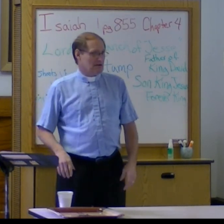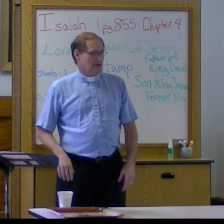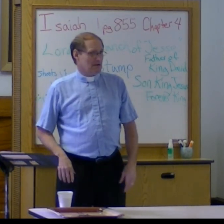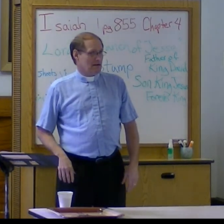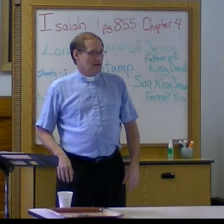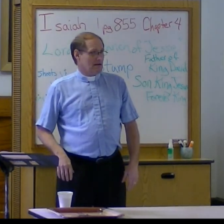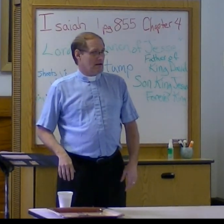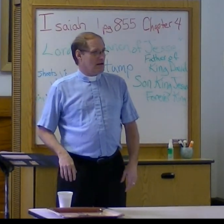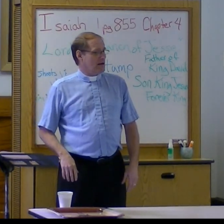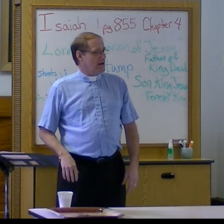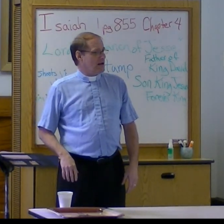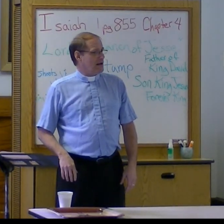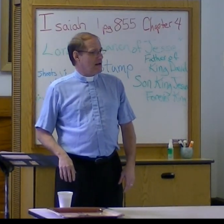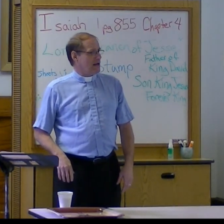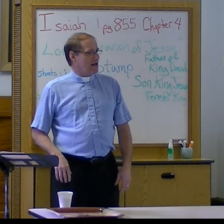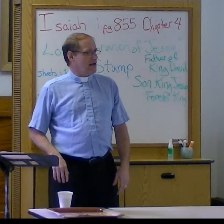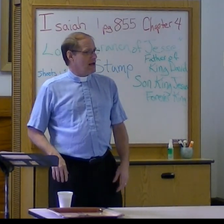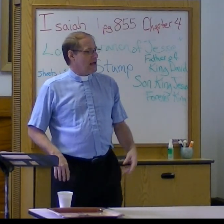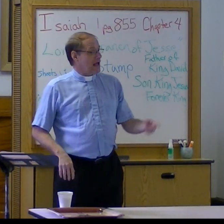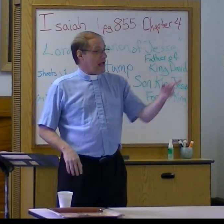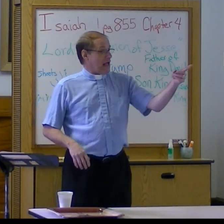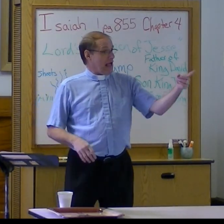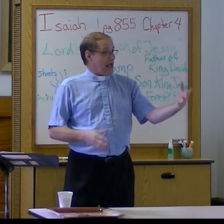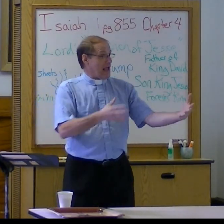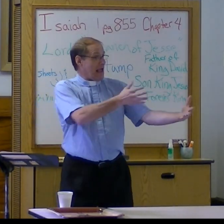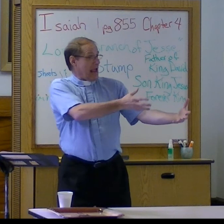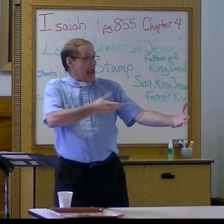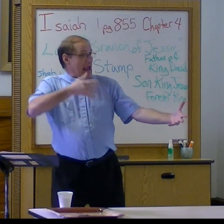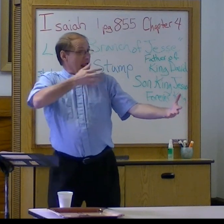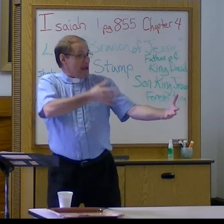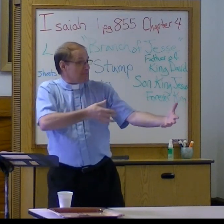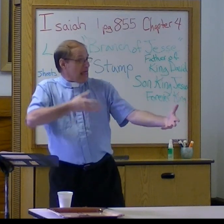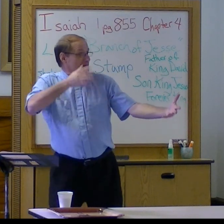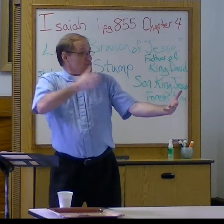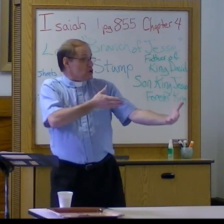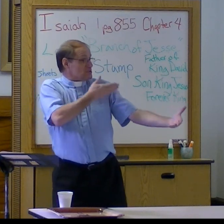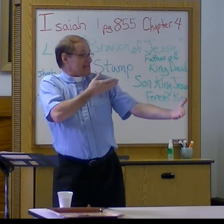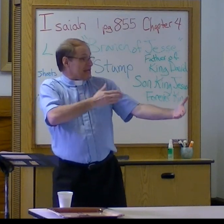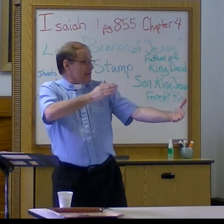but he put all the rest of the killed alive. he played music.